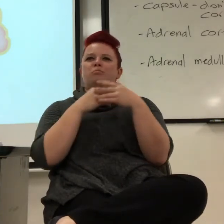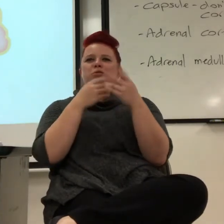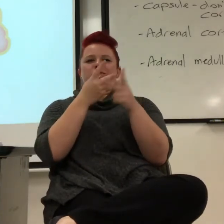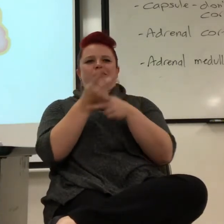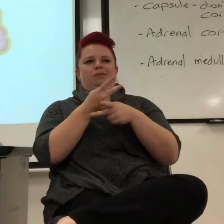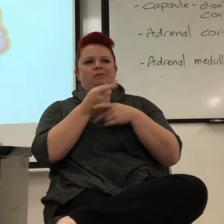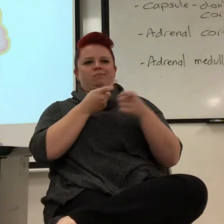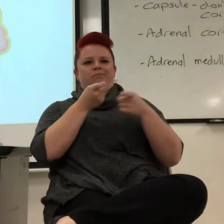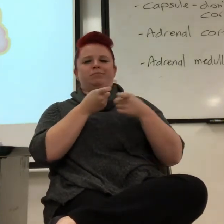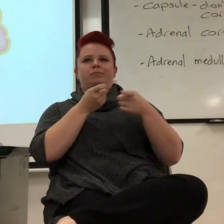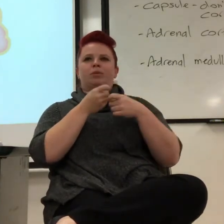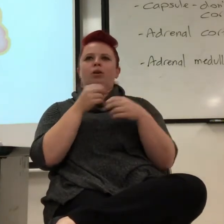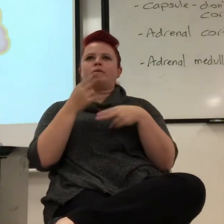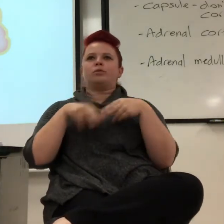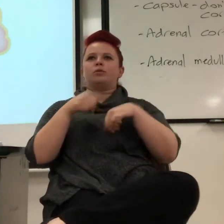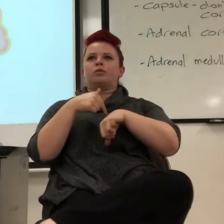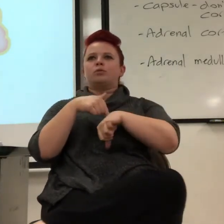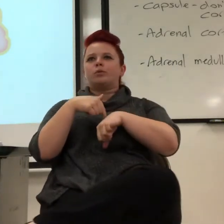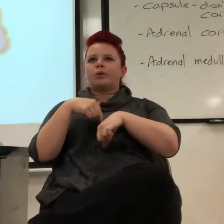You know, minutes,